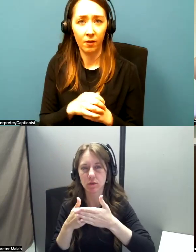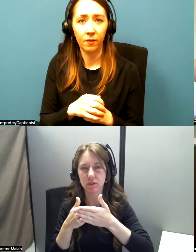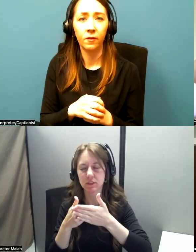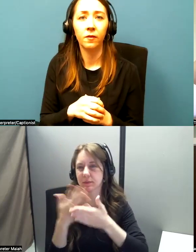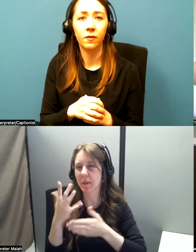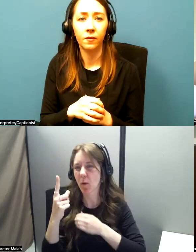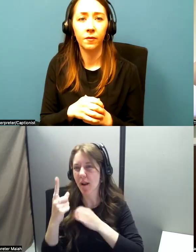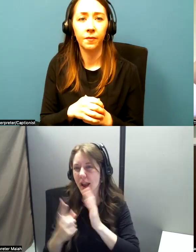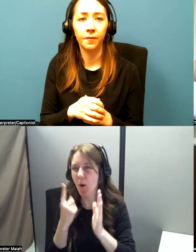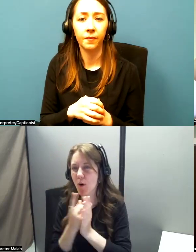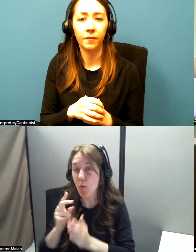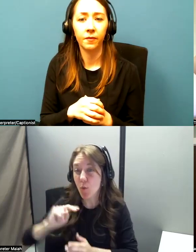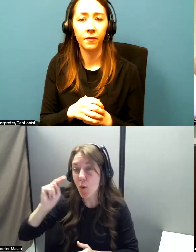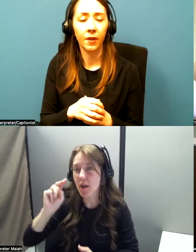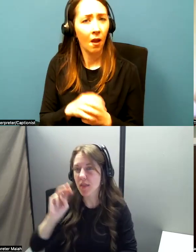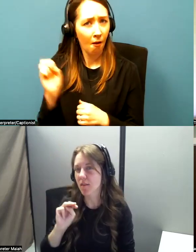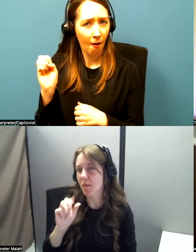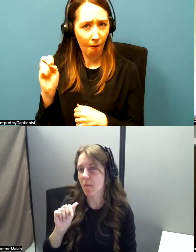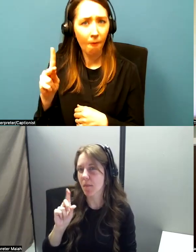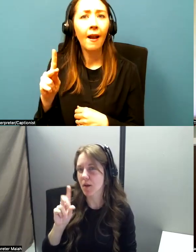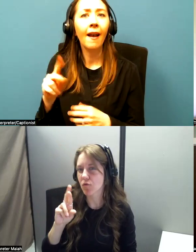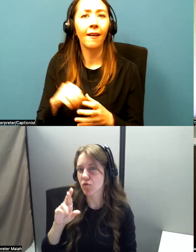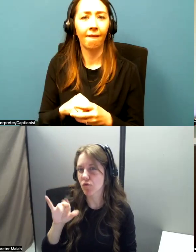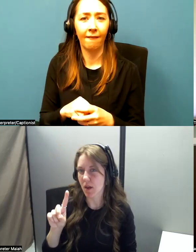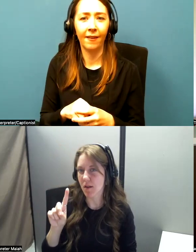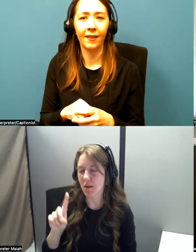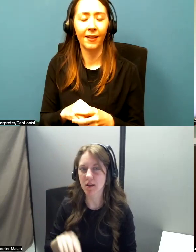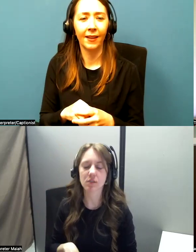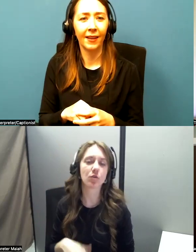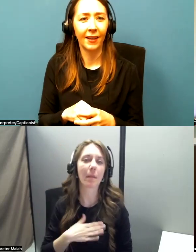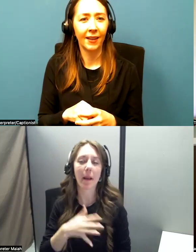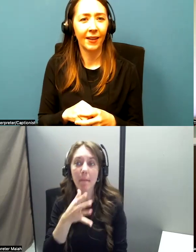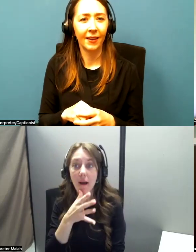north of Madrid. Okay. So my Oh my mom lives about gosh. an